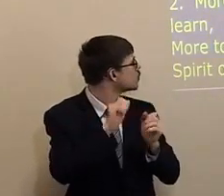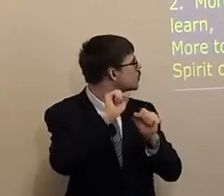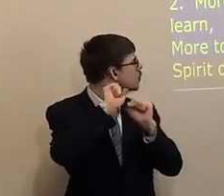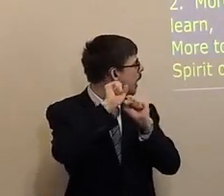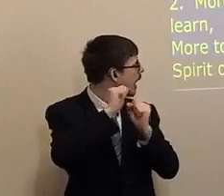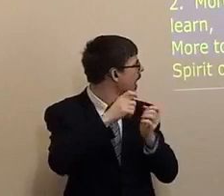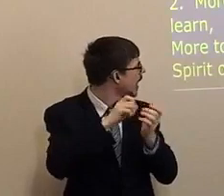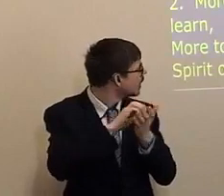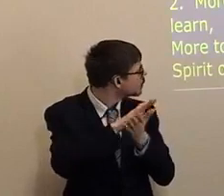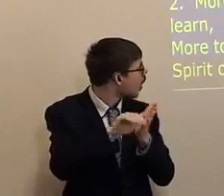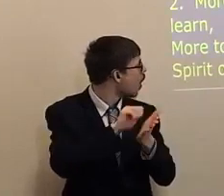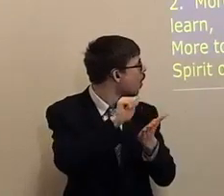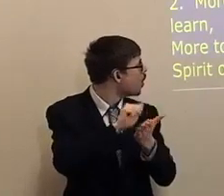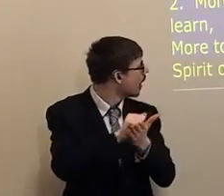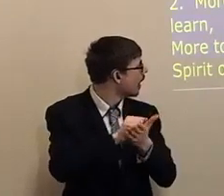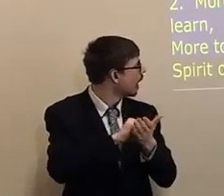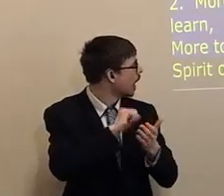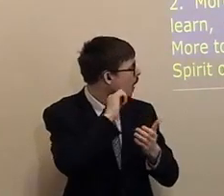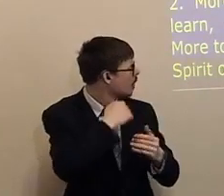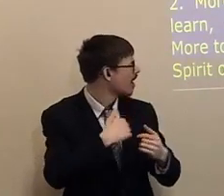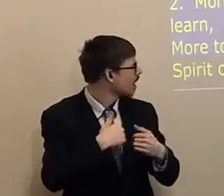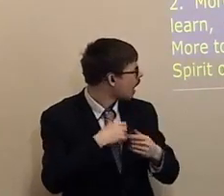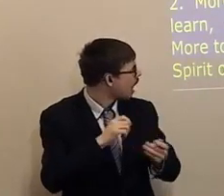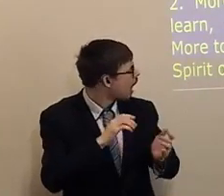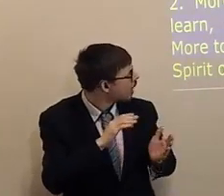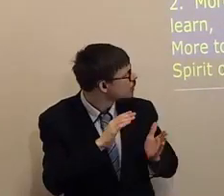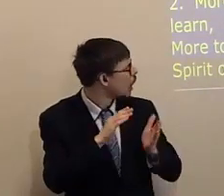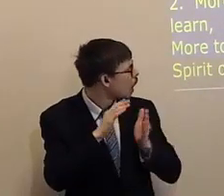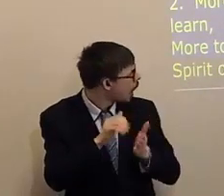his holy creation,